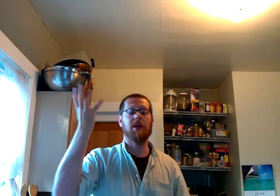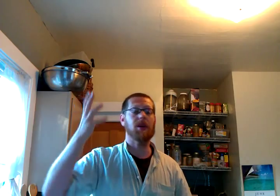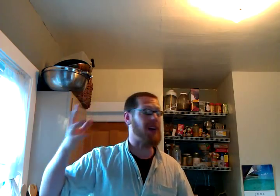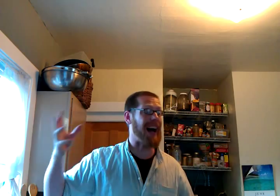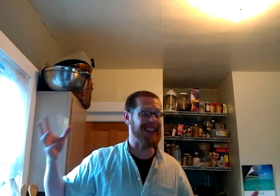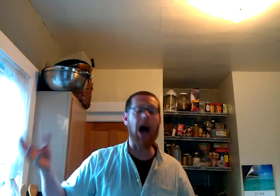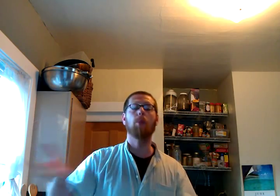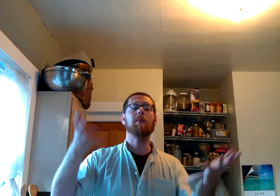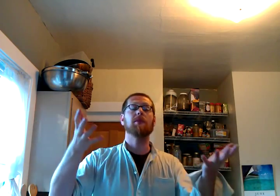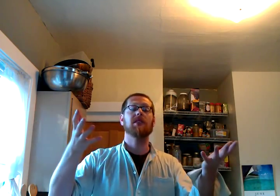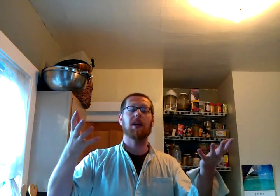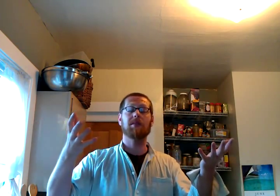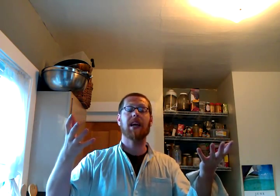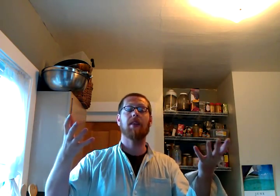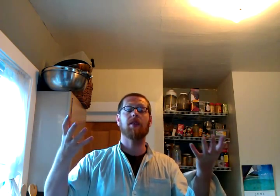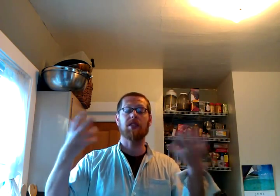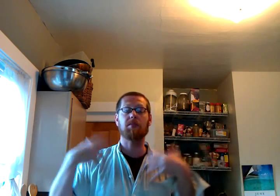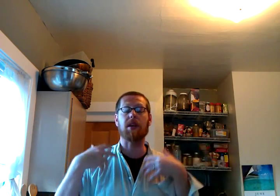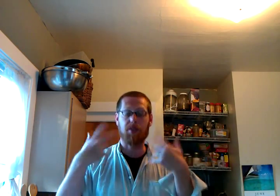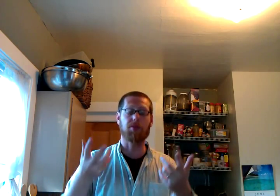Spirit to allow people to come together and speak through them.